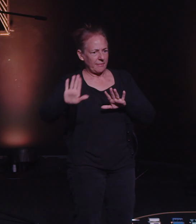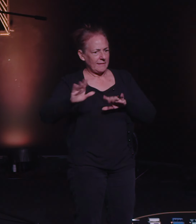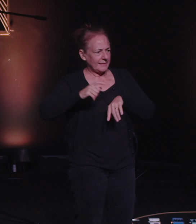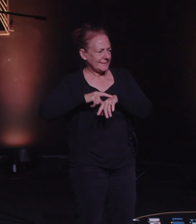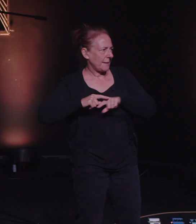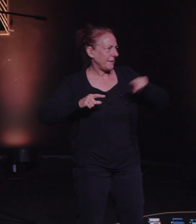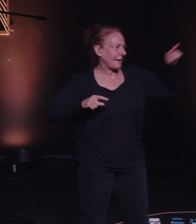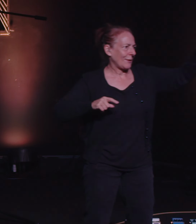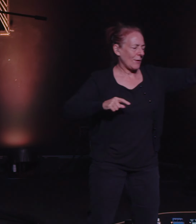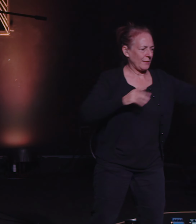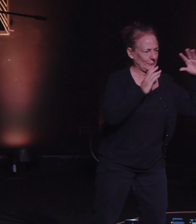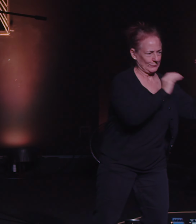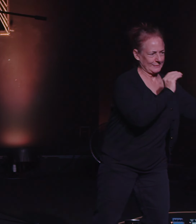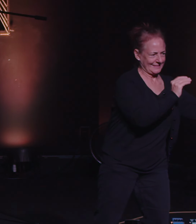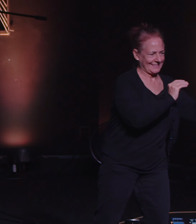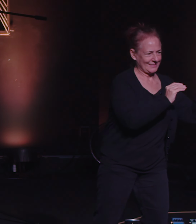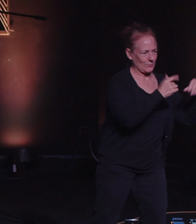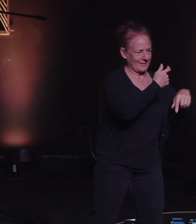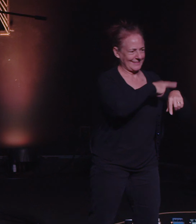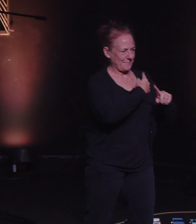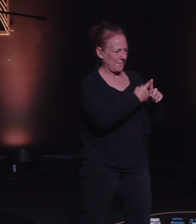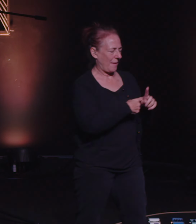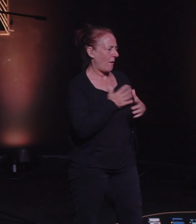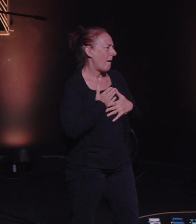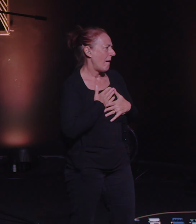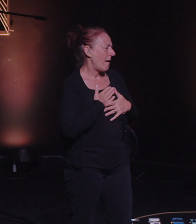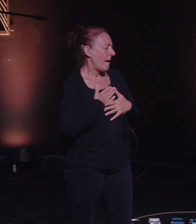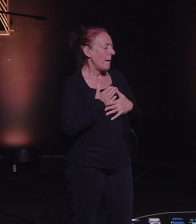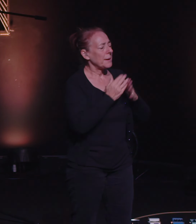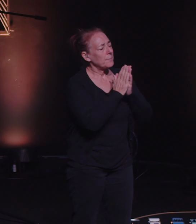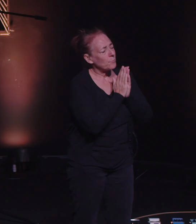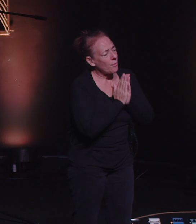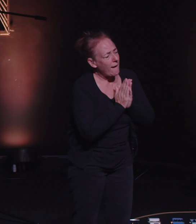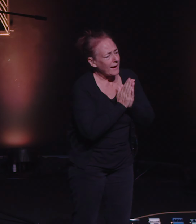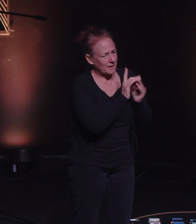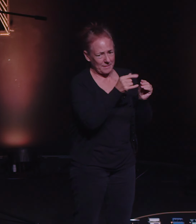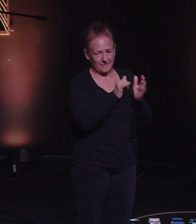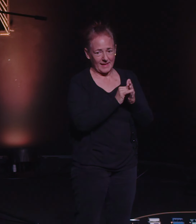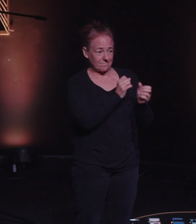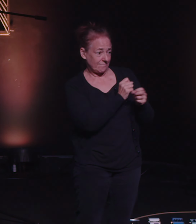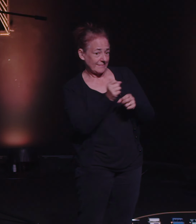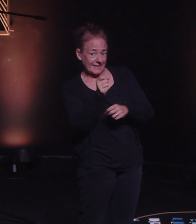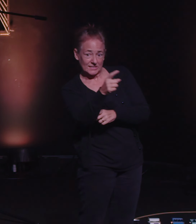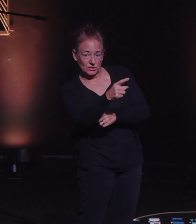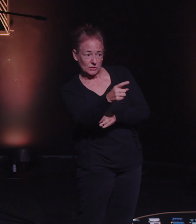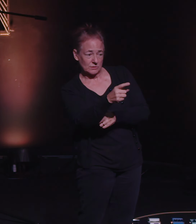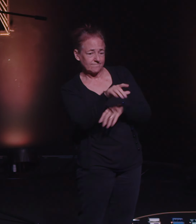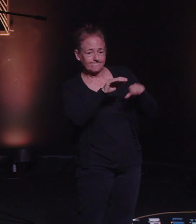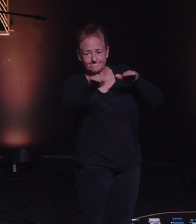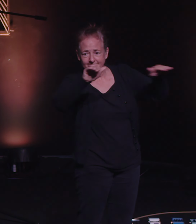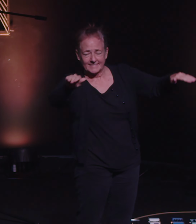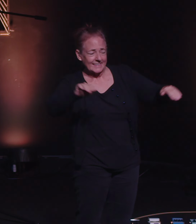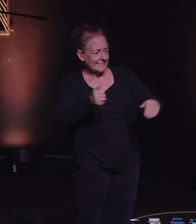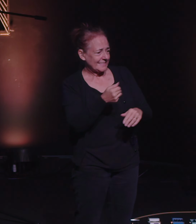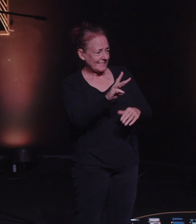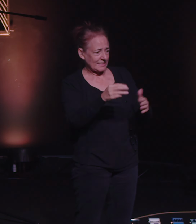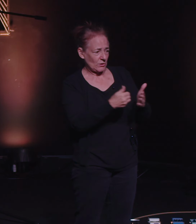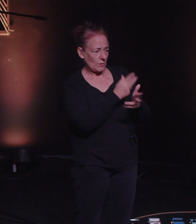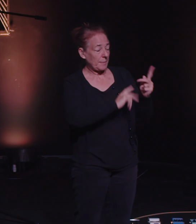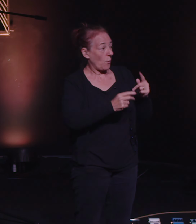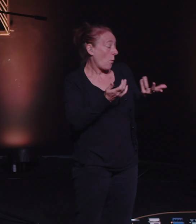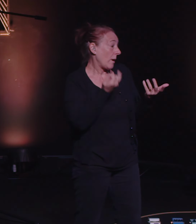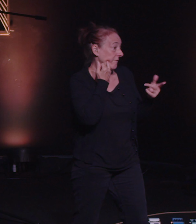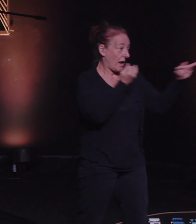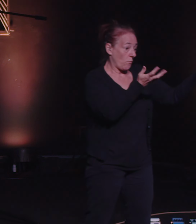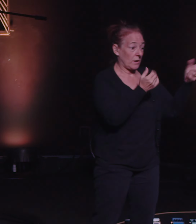serve that have signed up for that. That's a huge commitment. And be praying about this. In a year from now, we're going to try to get 16 new people. Unless some of those